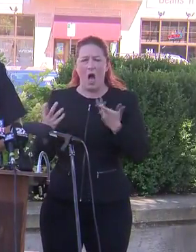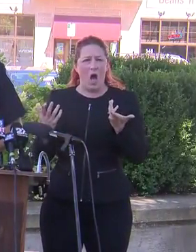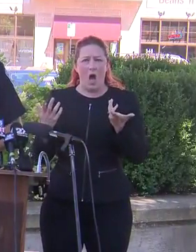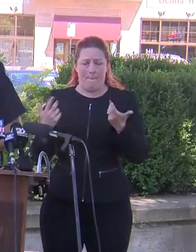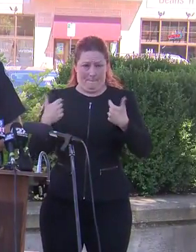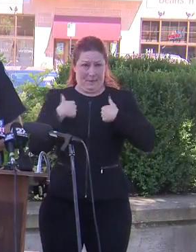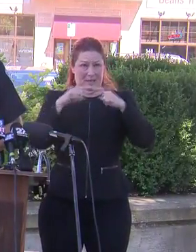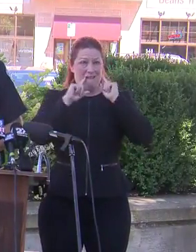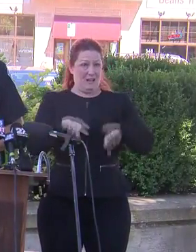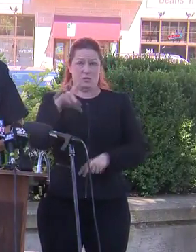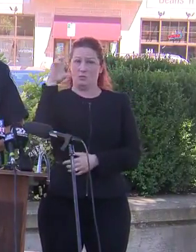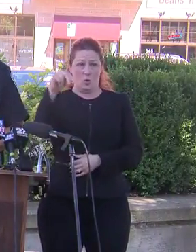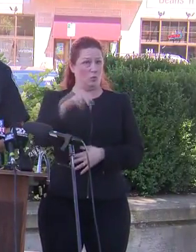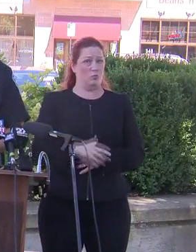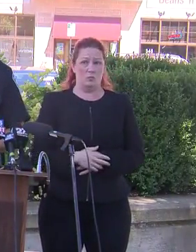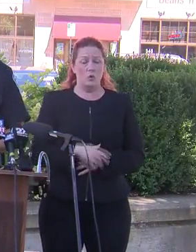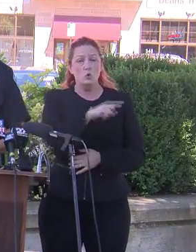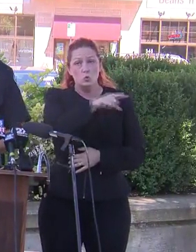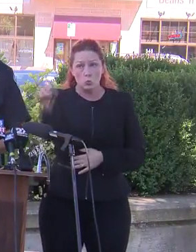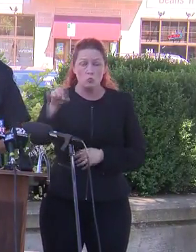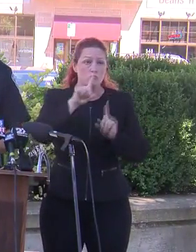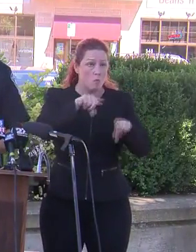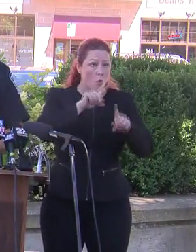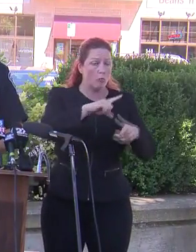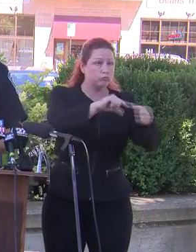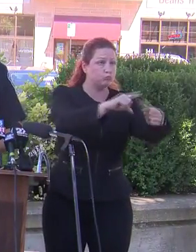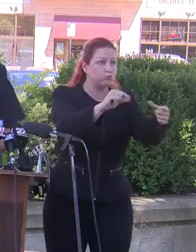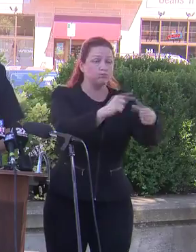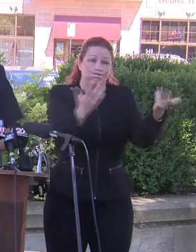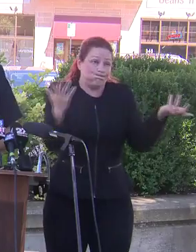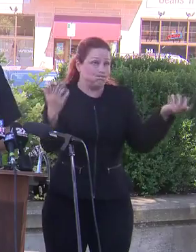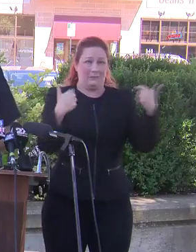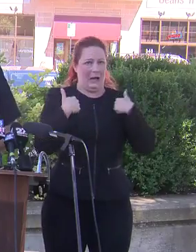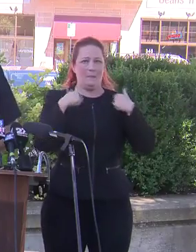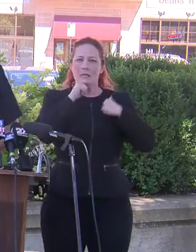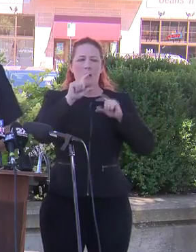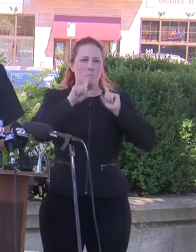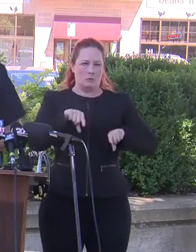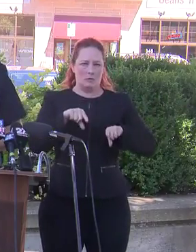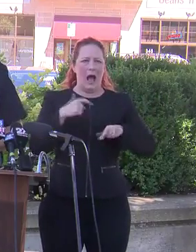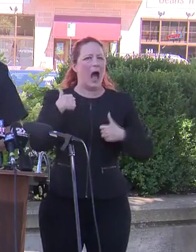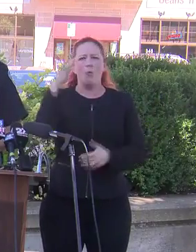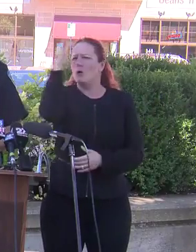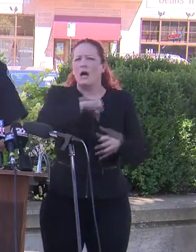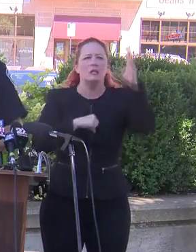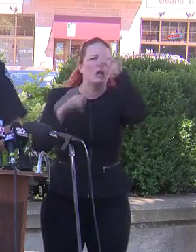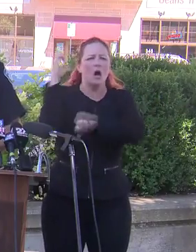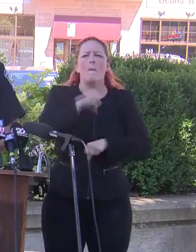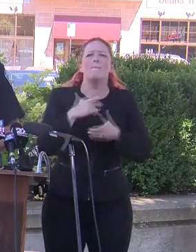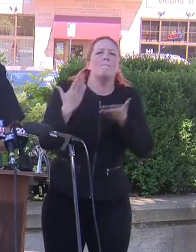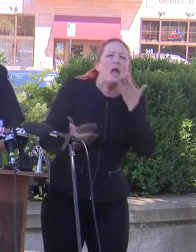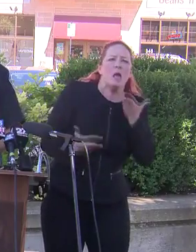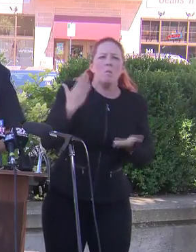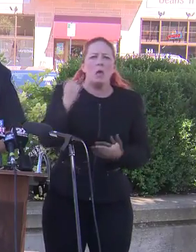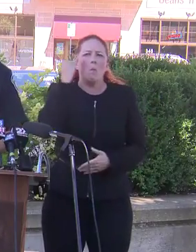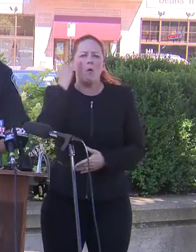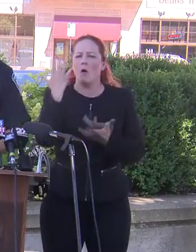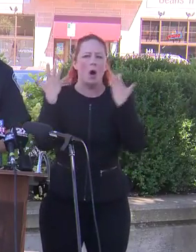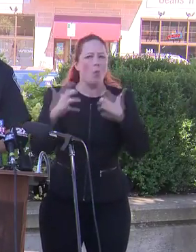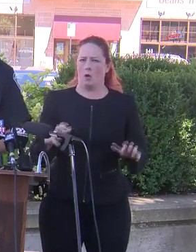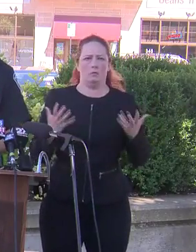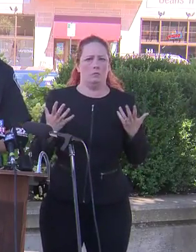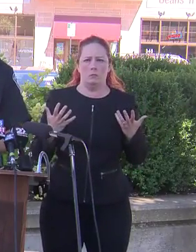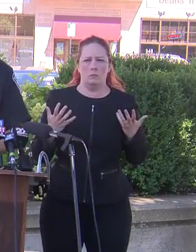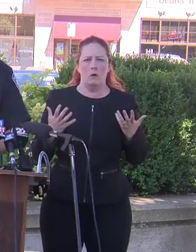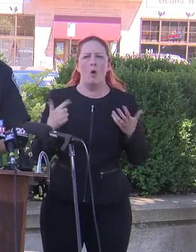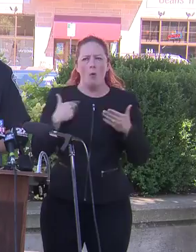that's fine, but just understand I'm not going to talk about it. I don't want us to get in the speculative game until we have all our facts